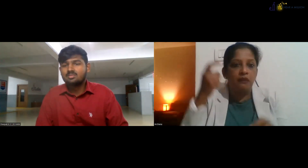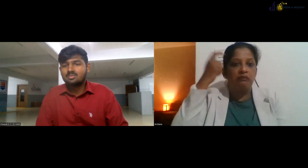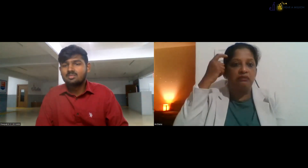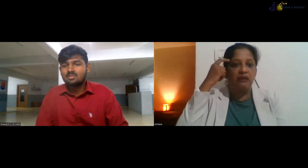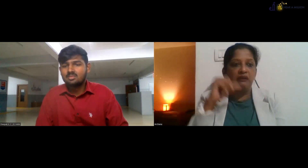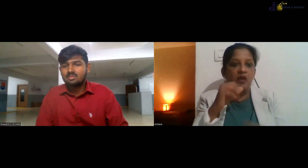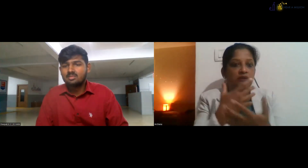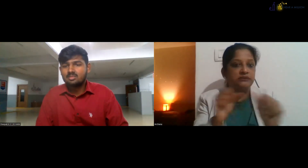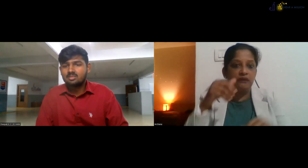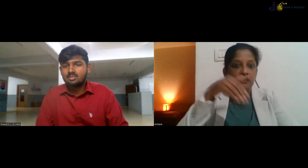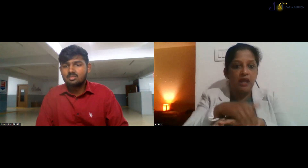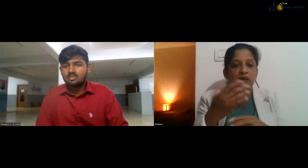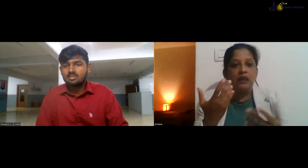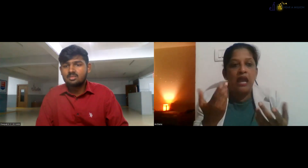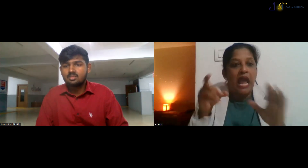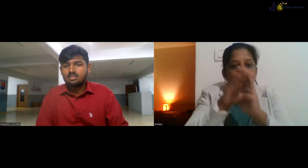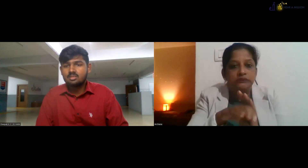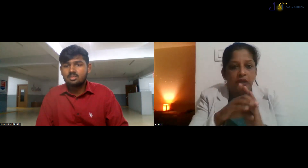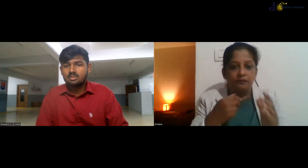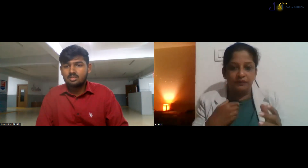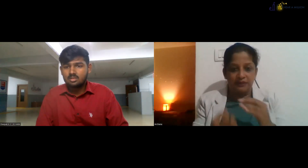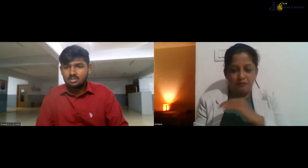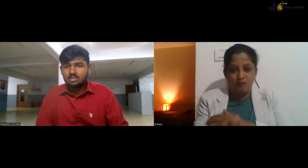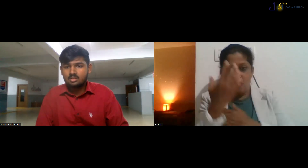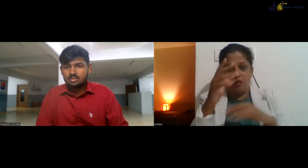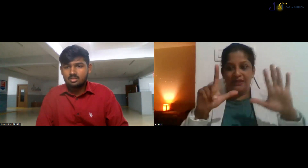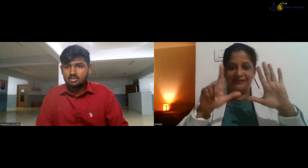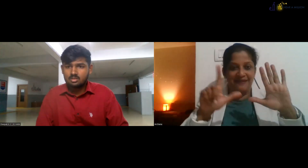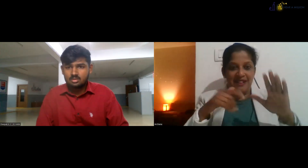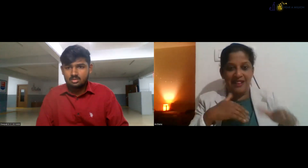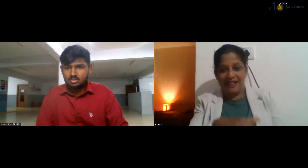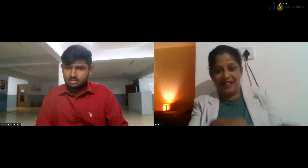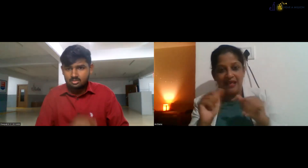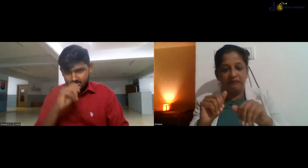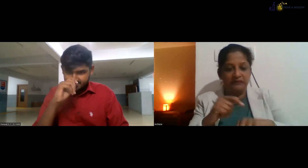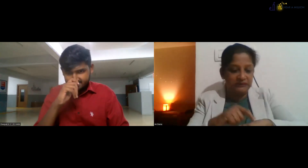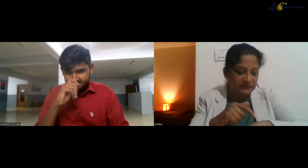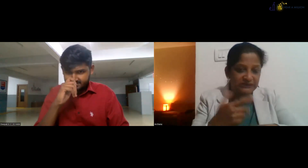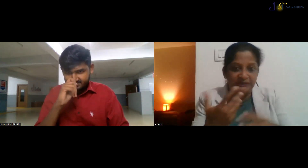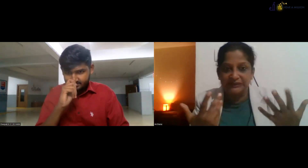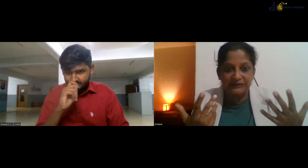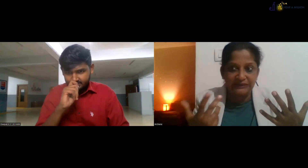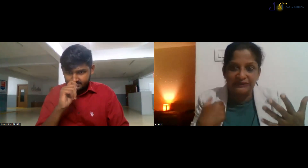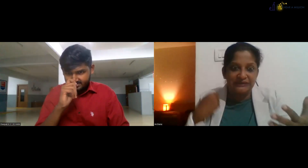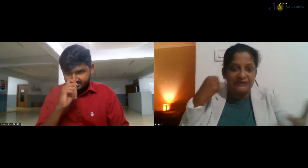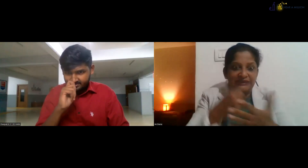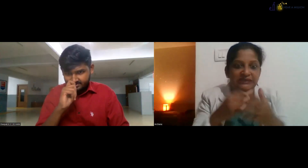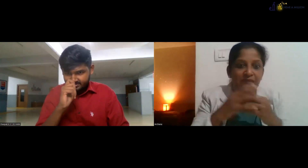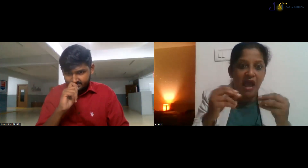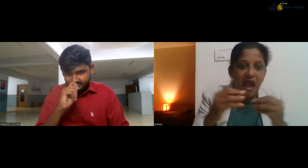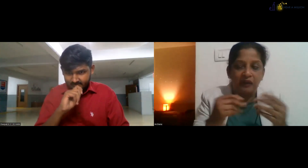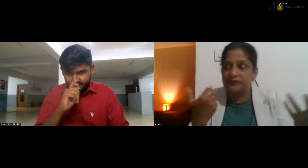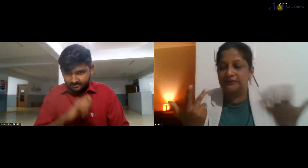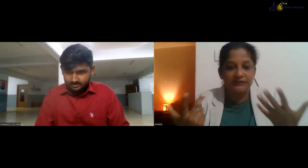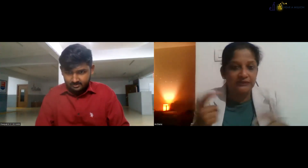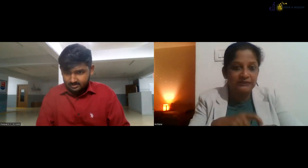Access, so in the evening time it's not easy. For example, in the morning, if around 7 a.m. I'm riding a